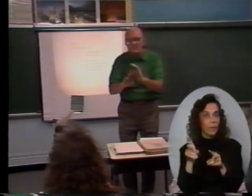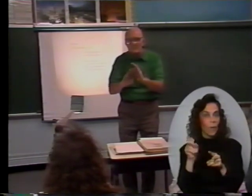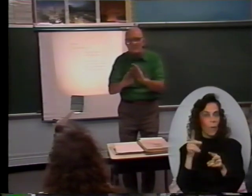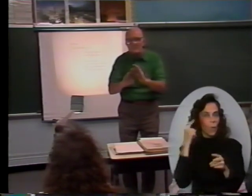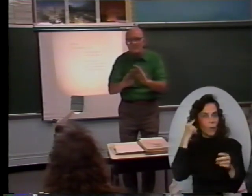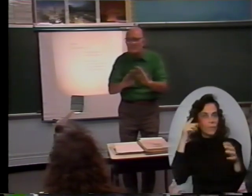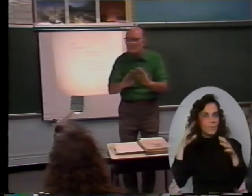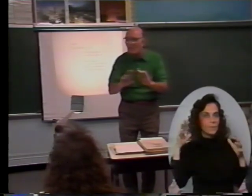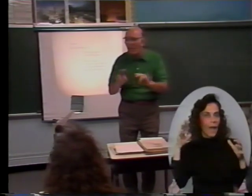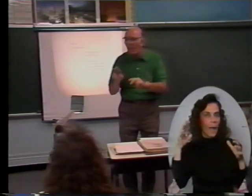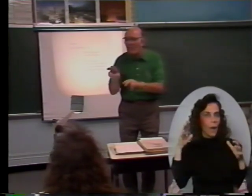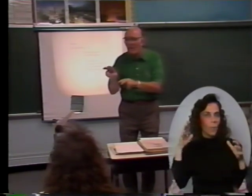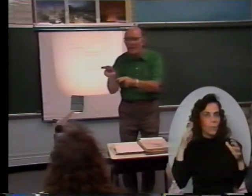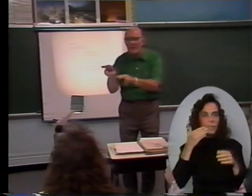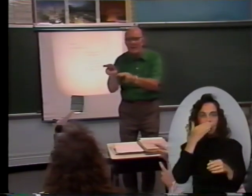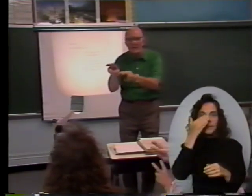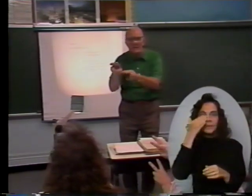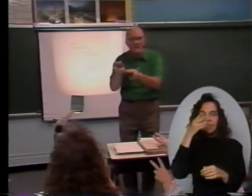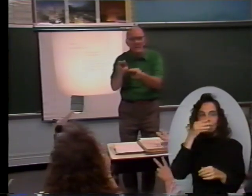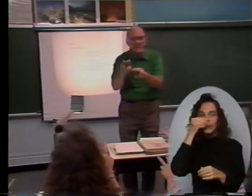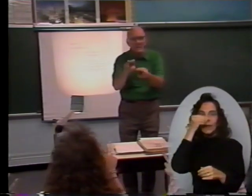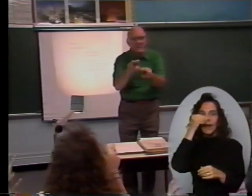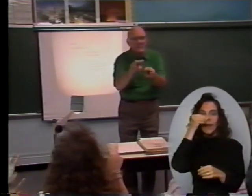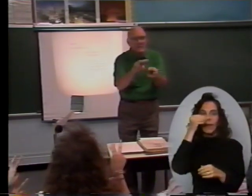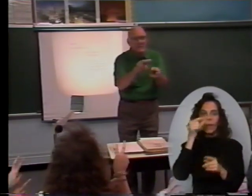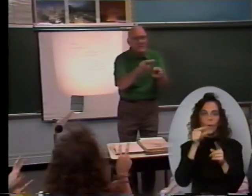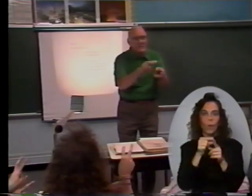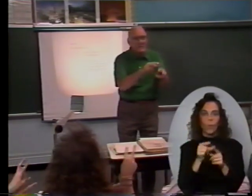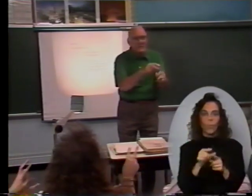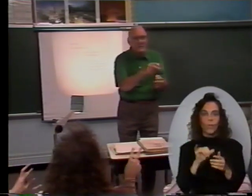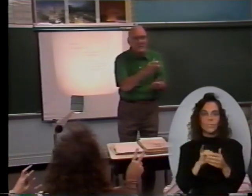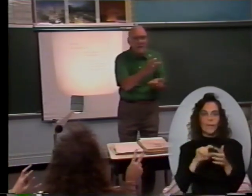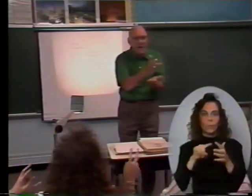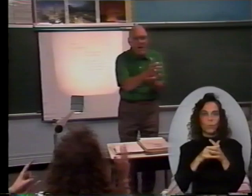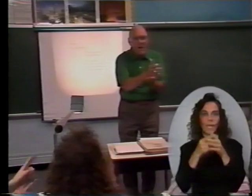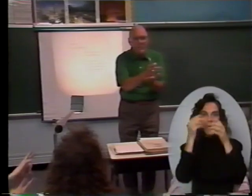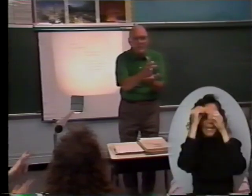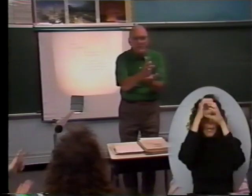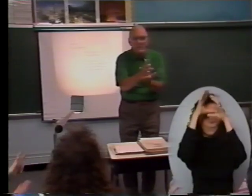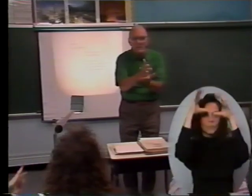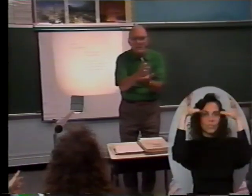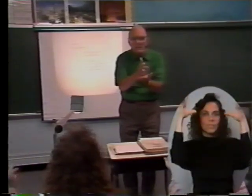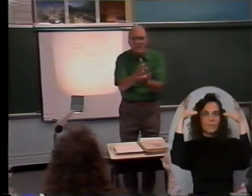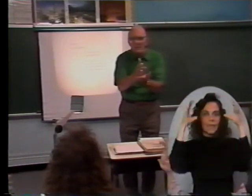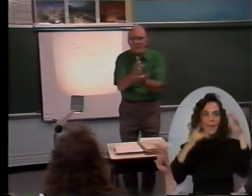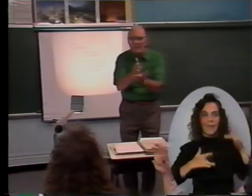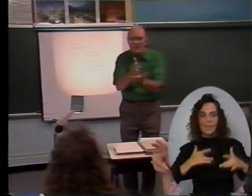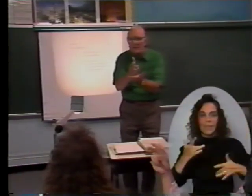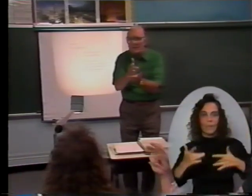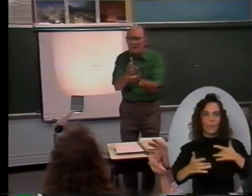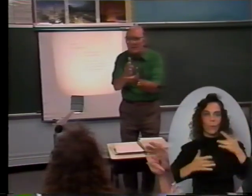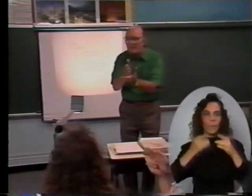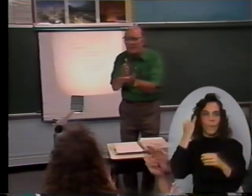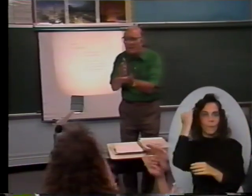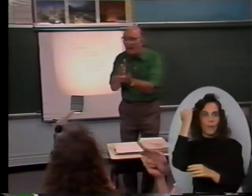sound, a smell. Words that create images and evoke the imagination.